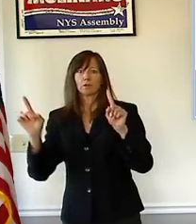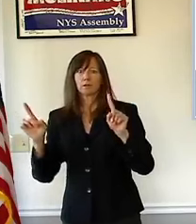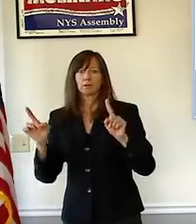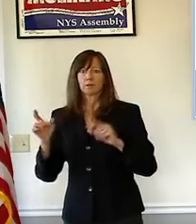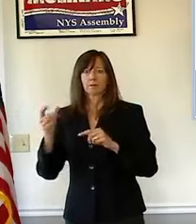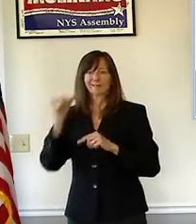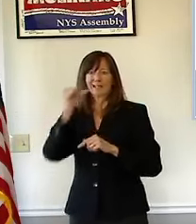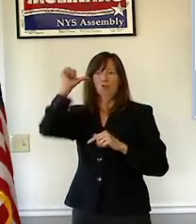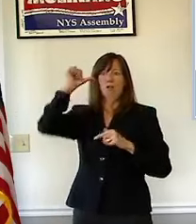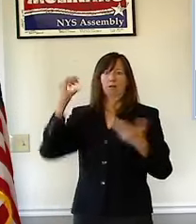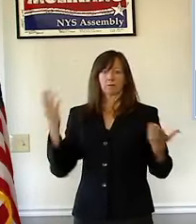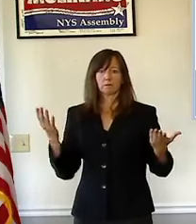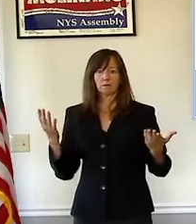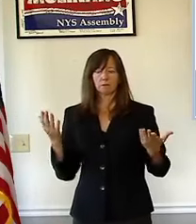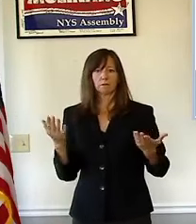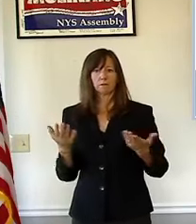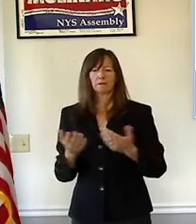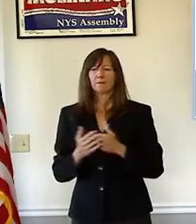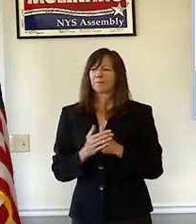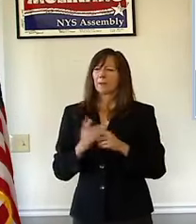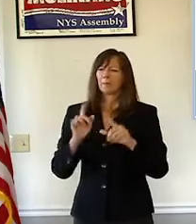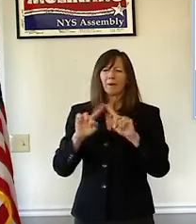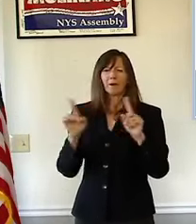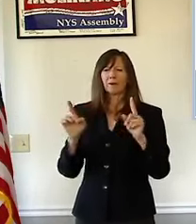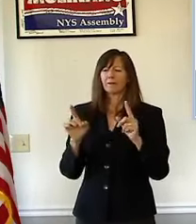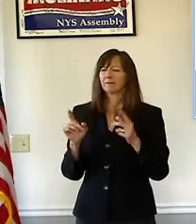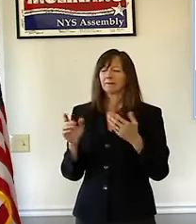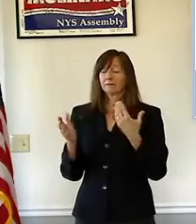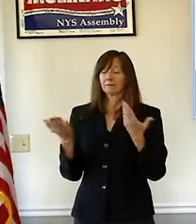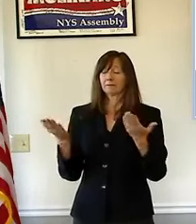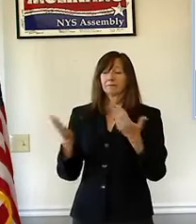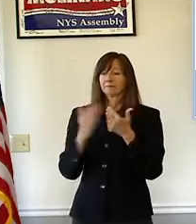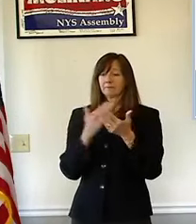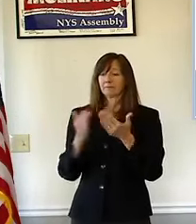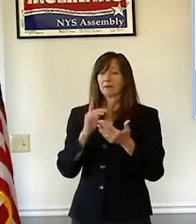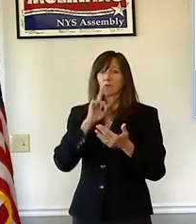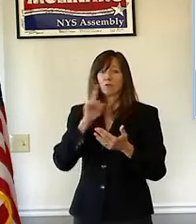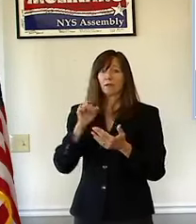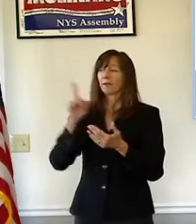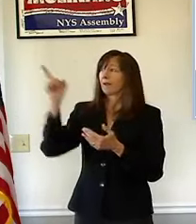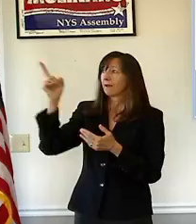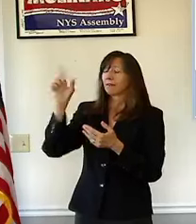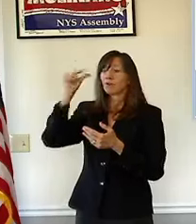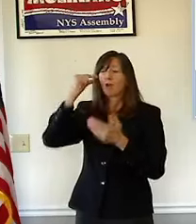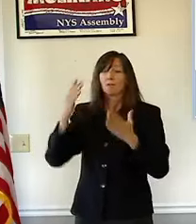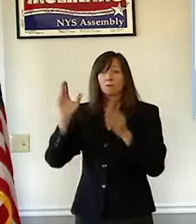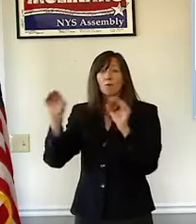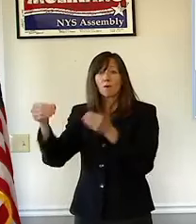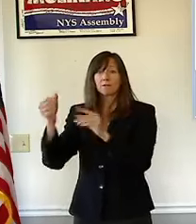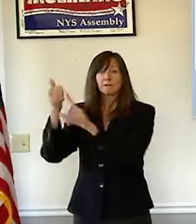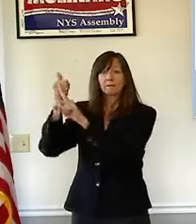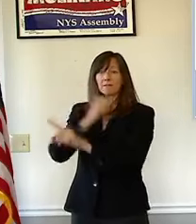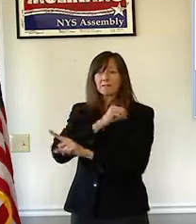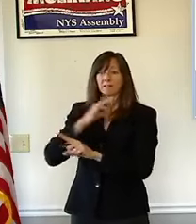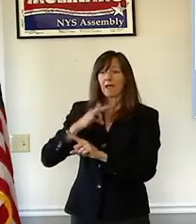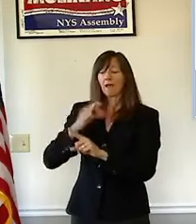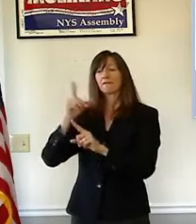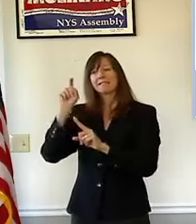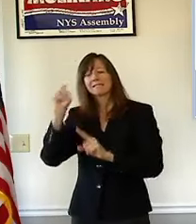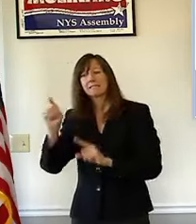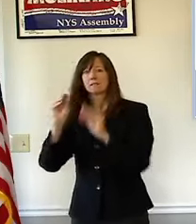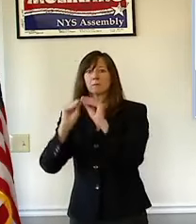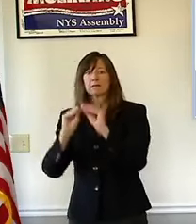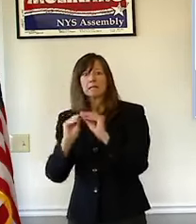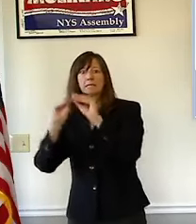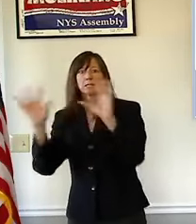either case, quite frankly, the governor and the governor's office has to be transparent so that the business community knows what is driving those decisions.